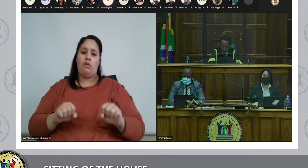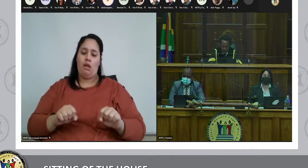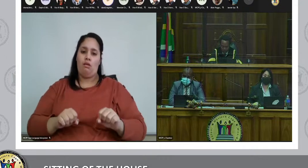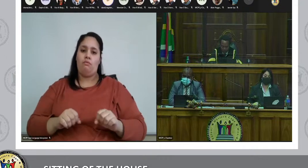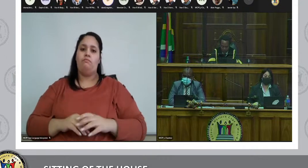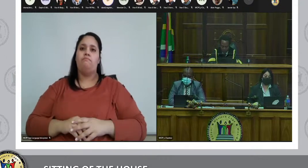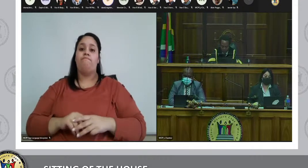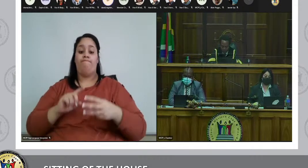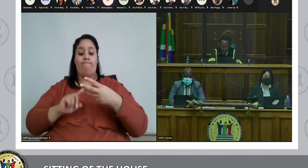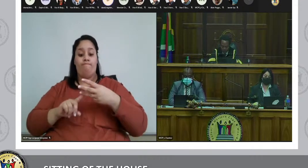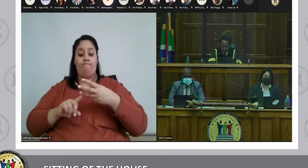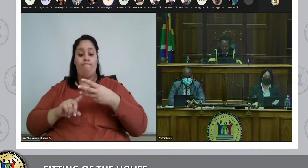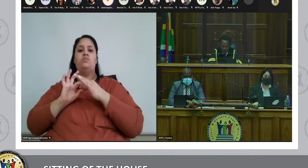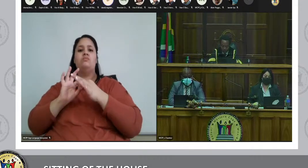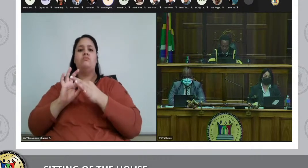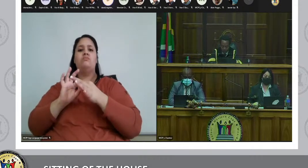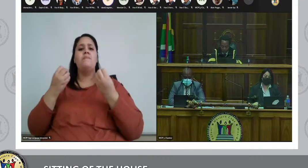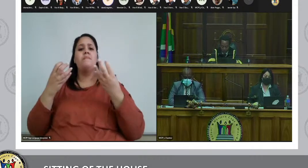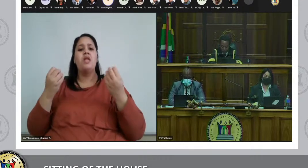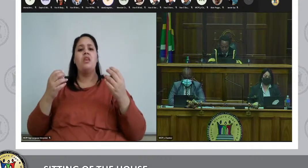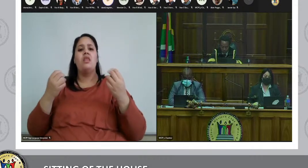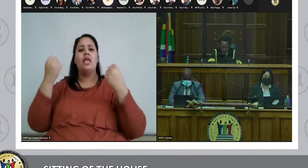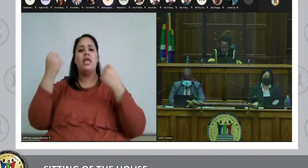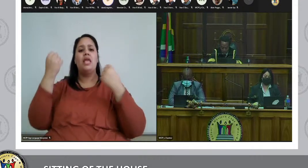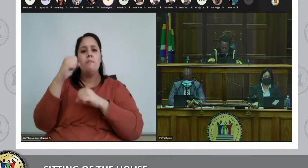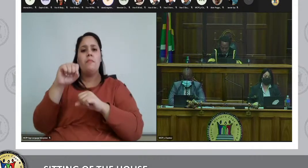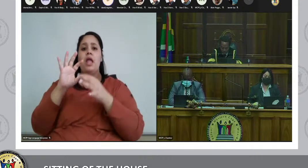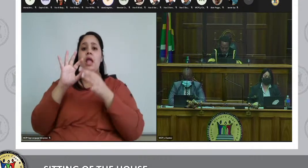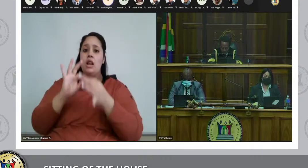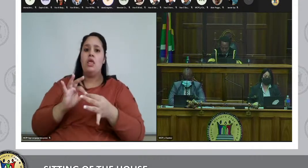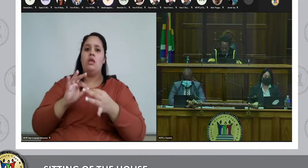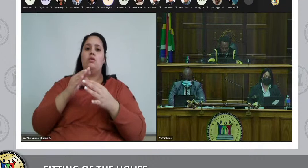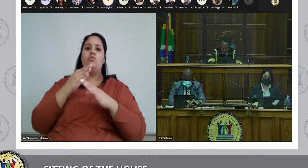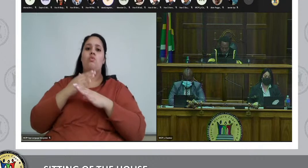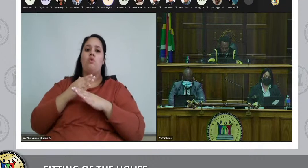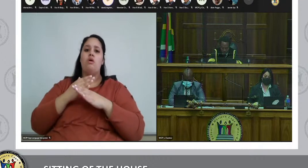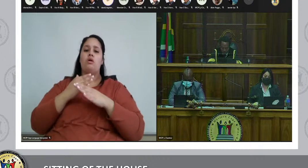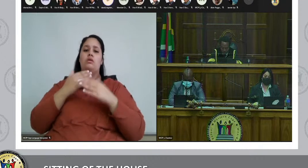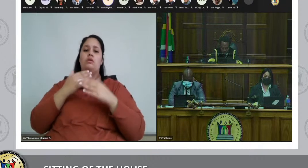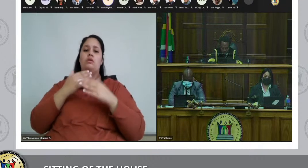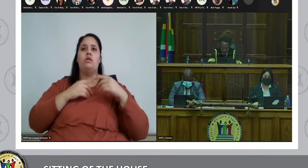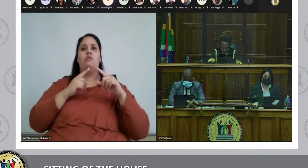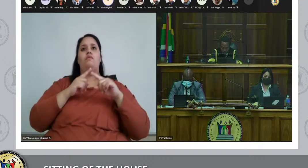of campaigns in relation to workplace